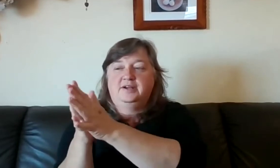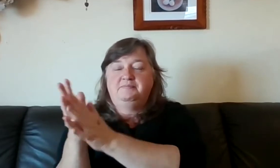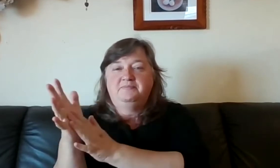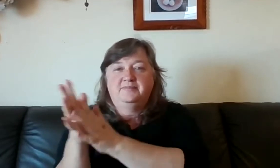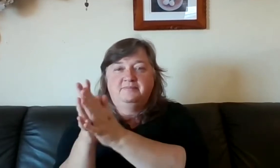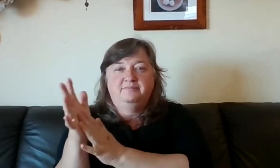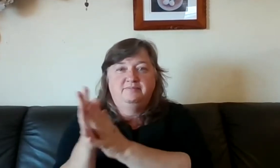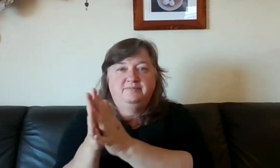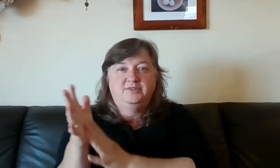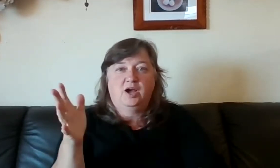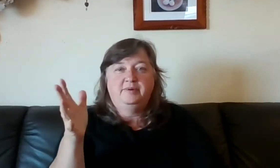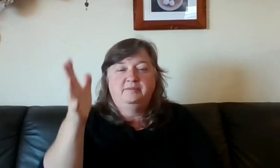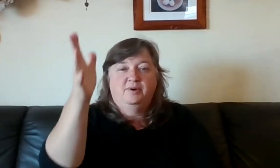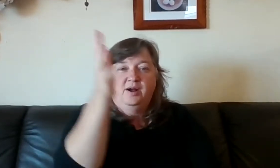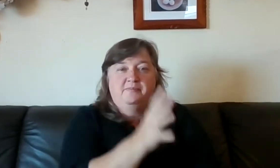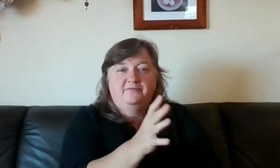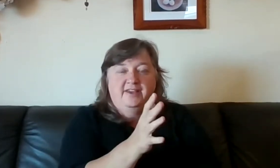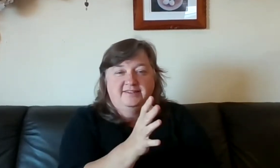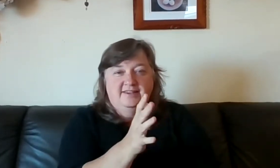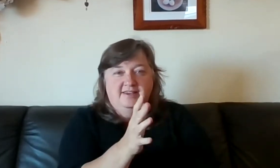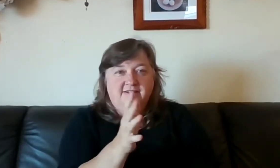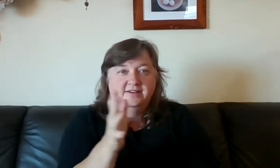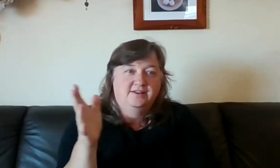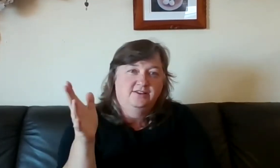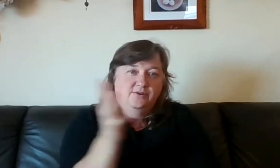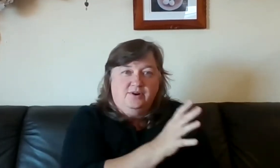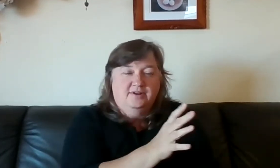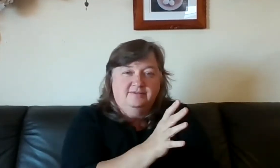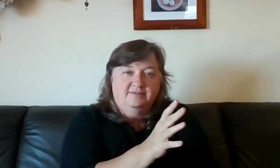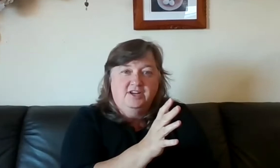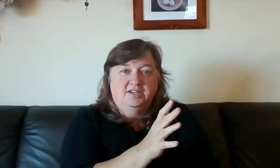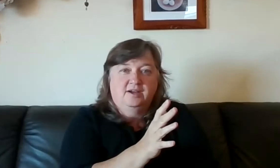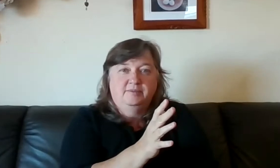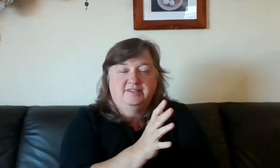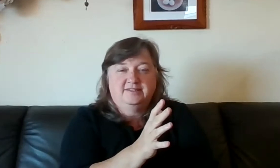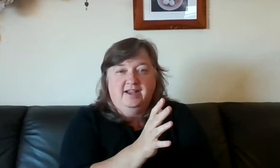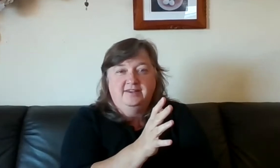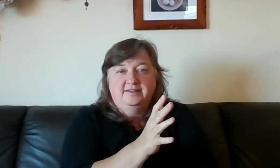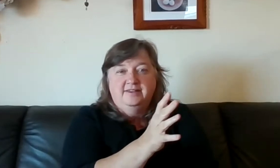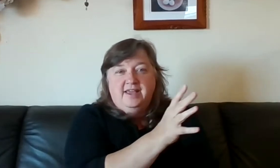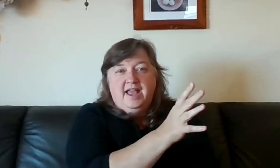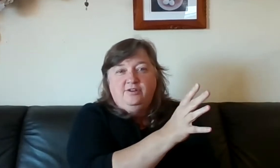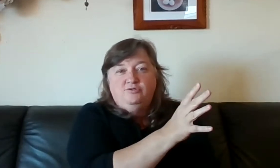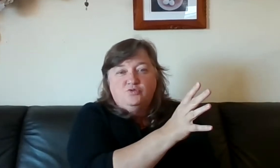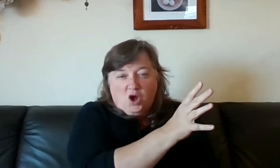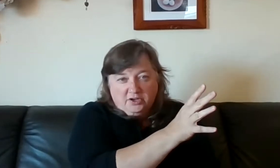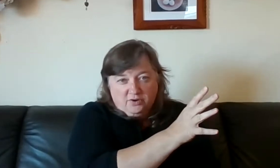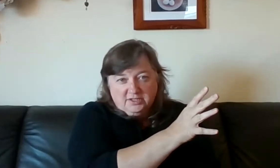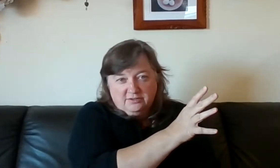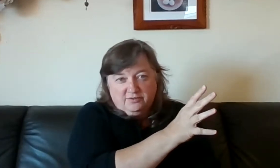your dominant palm facing your non-dominant side, and you draw it across the front